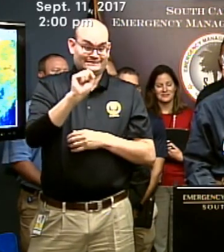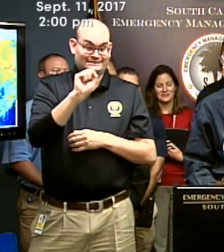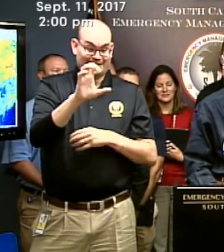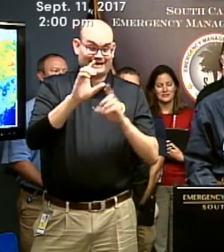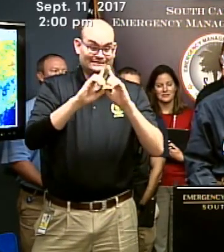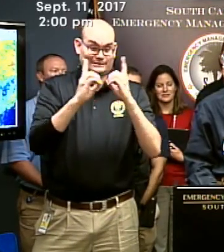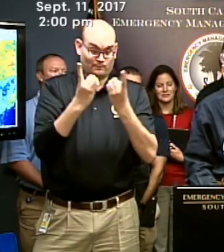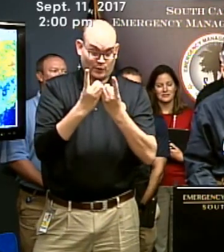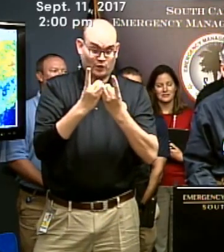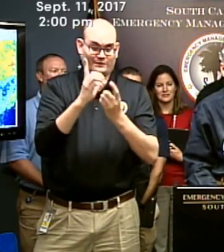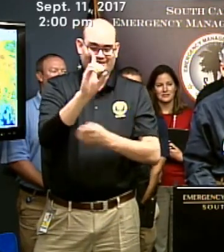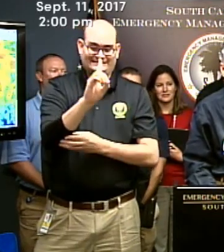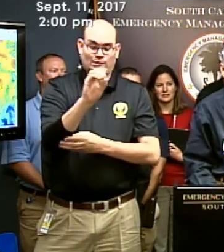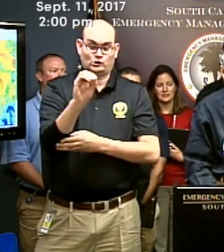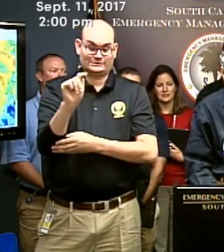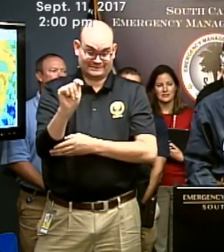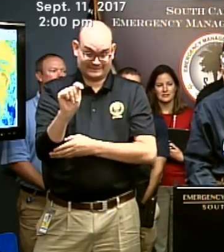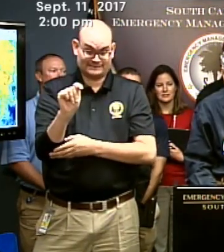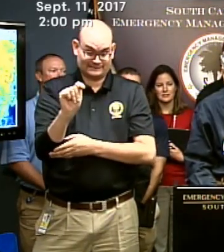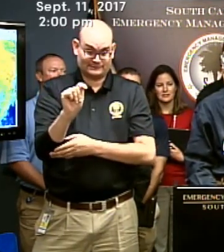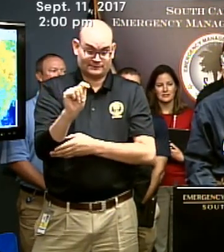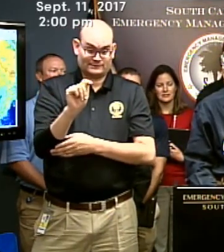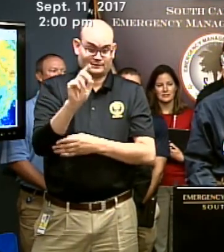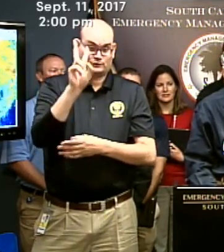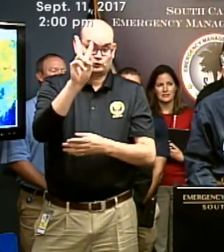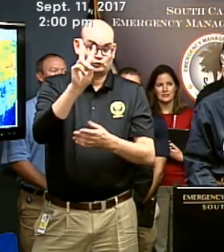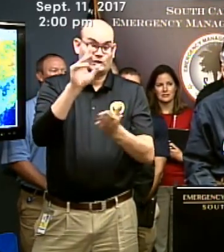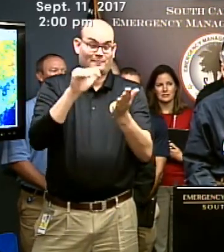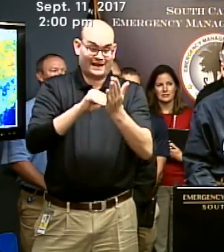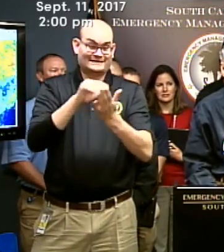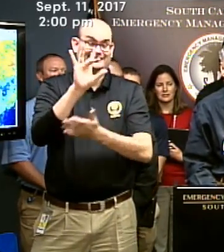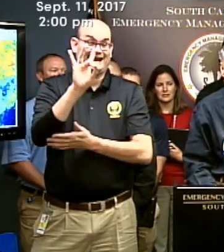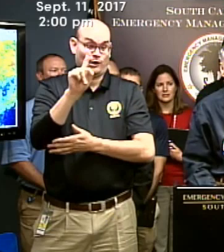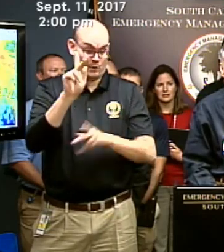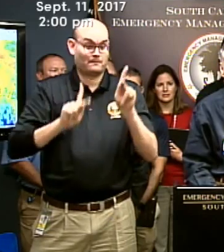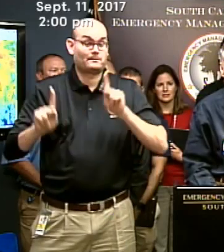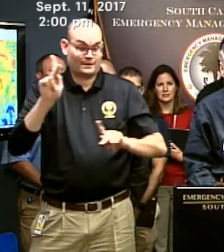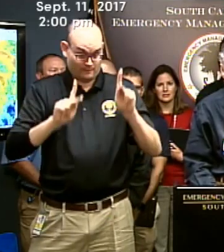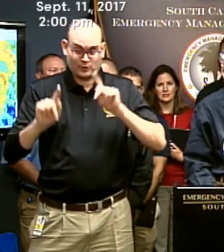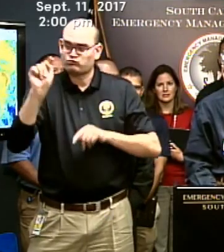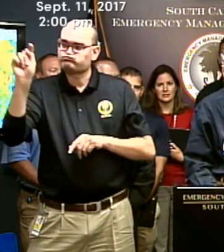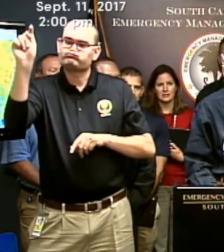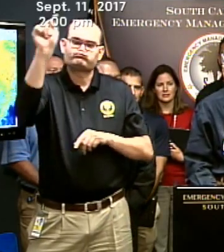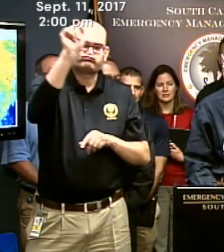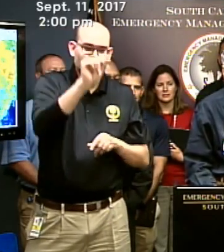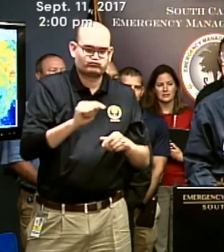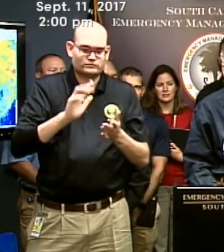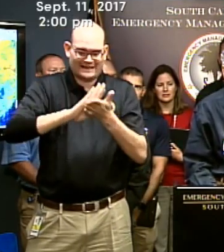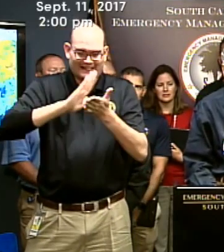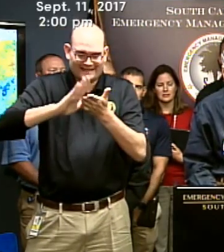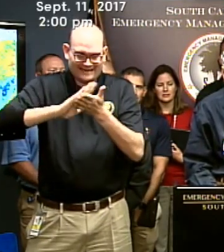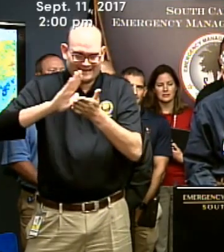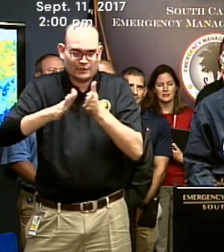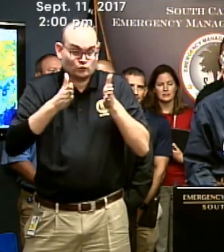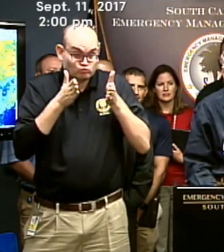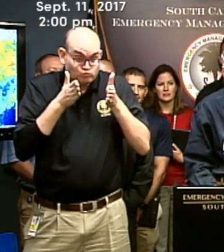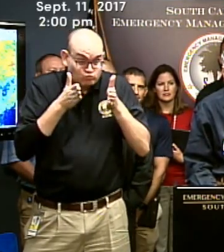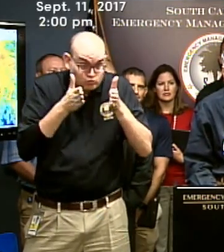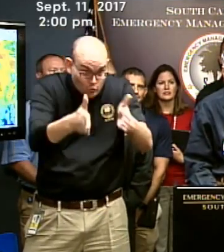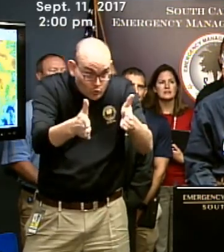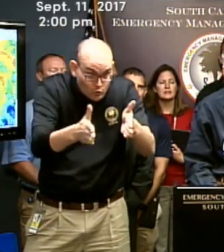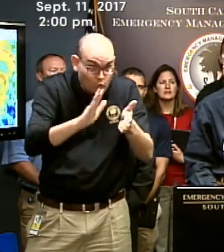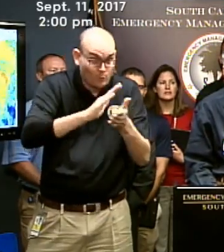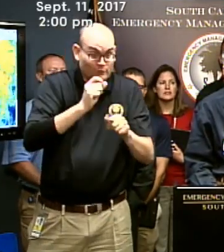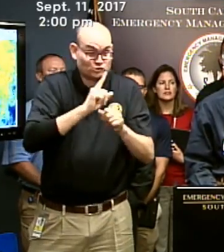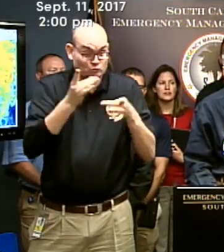Transportation has 2,081 people out there right now clearing roads already, even though the